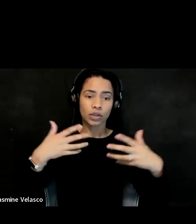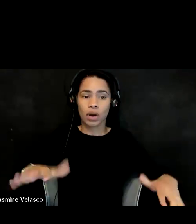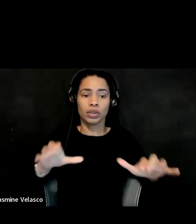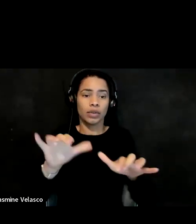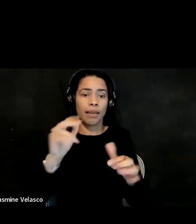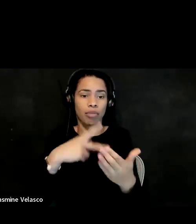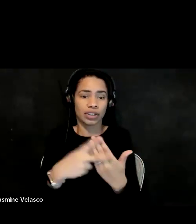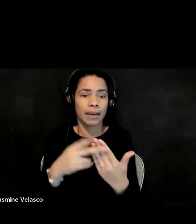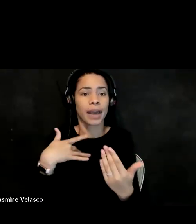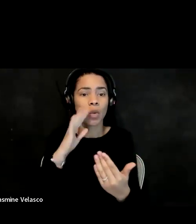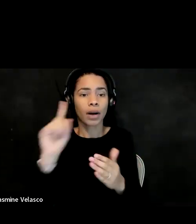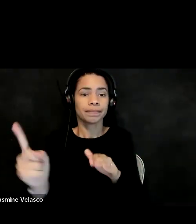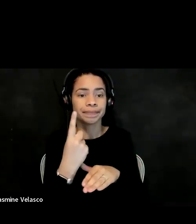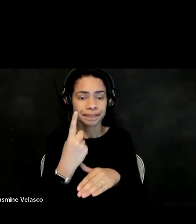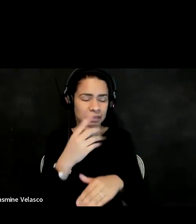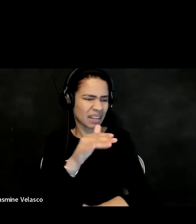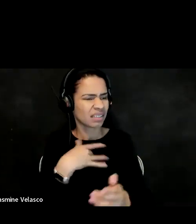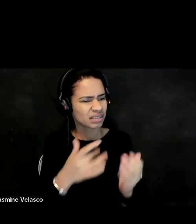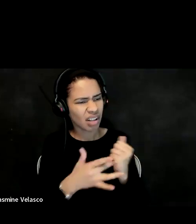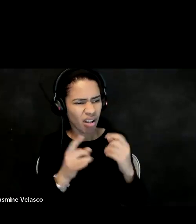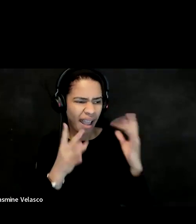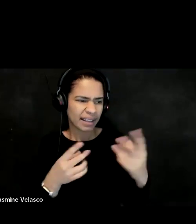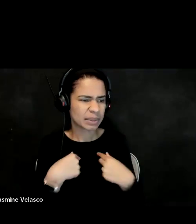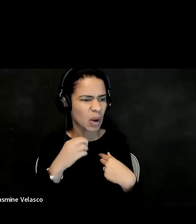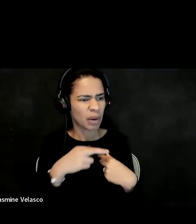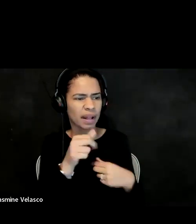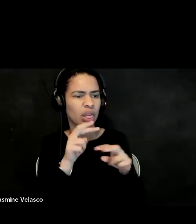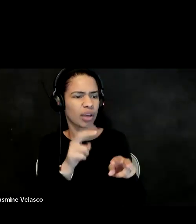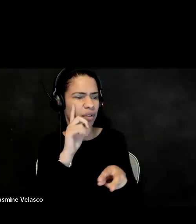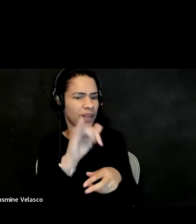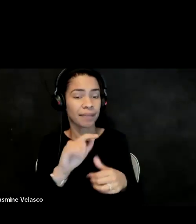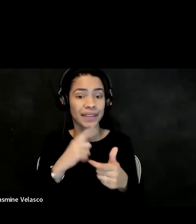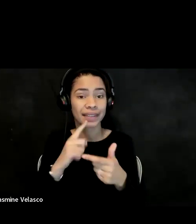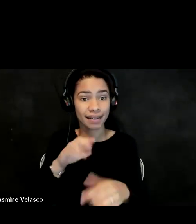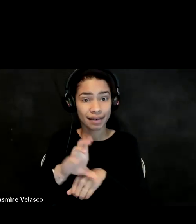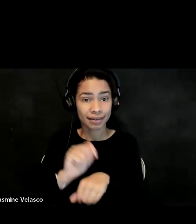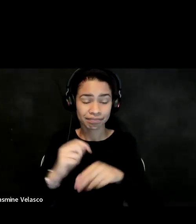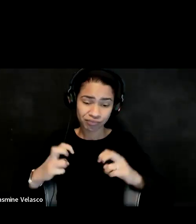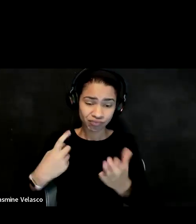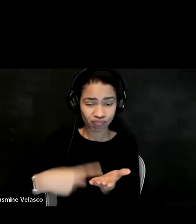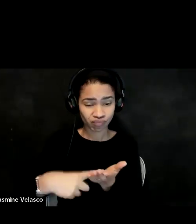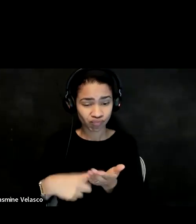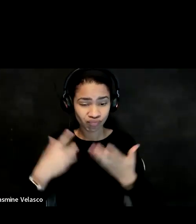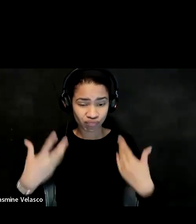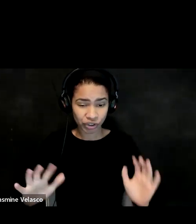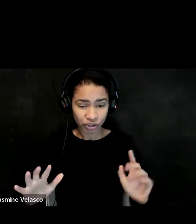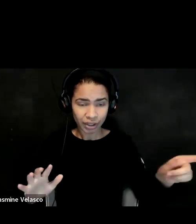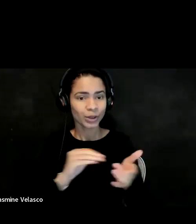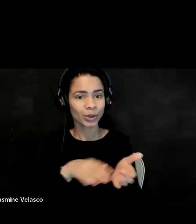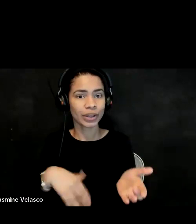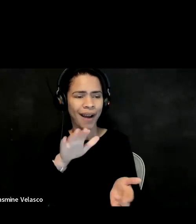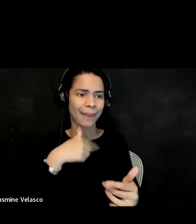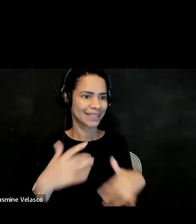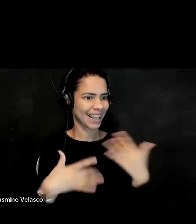saying, technology hates me, or I'm really not looking forward to this. And by the end of that consultation, they're excited about it. And it's not like